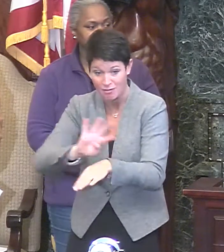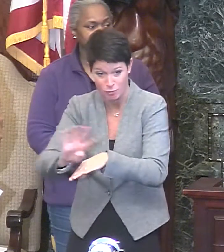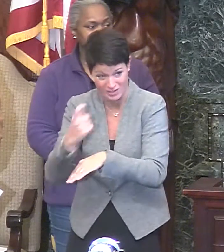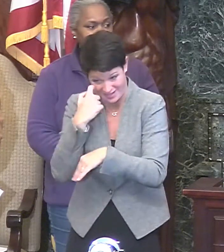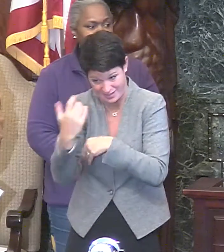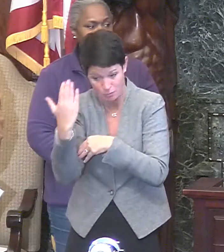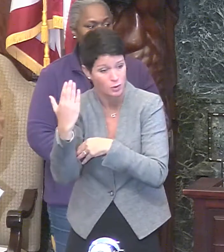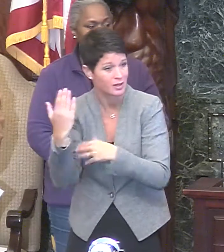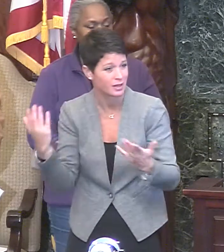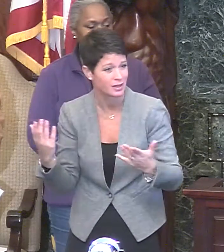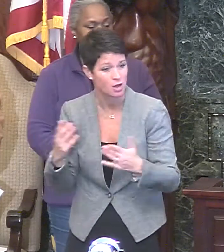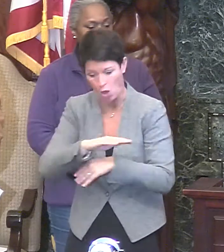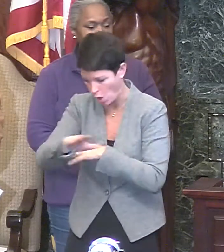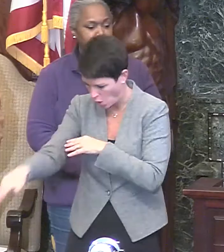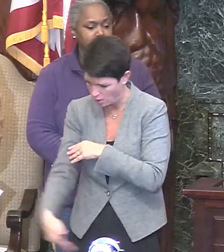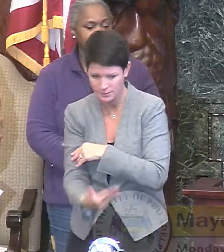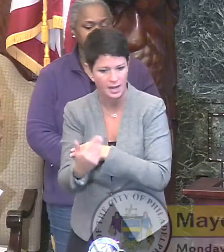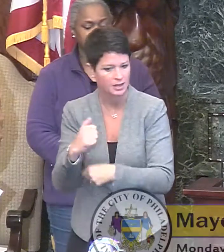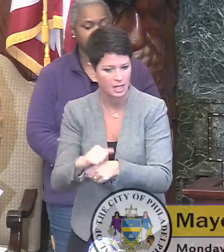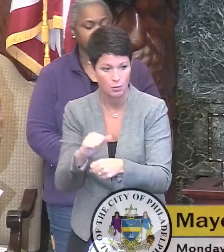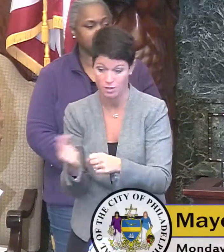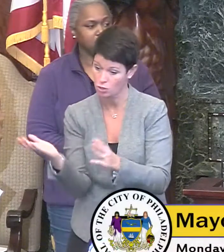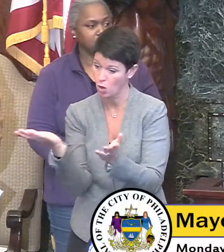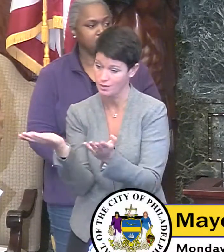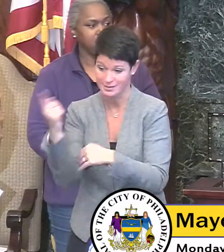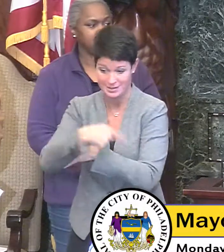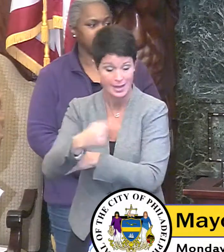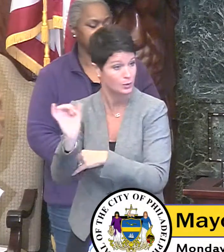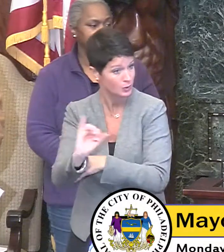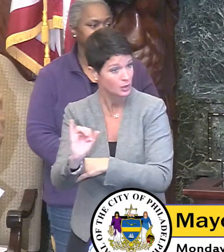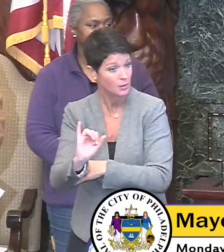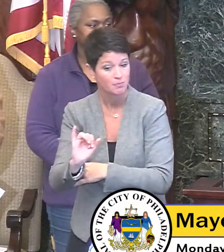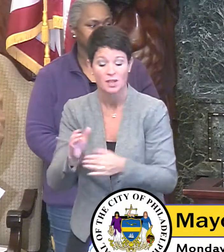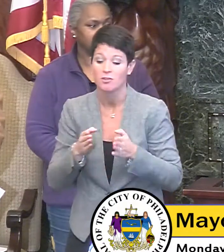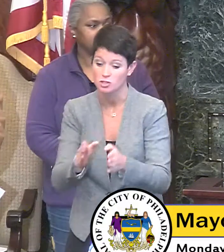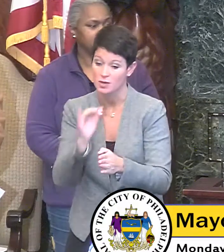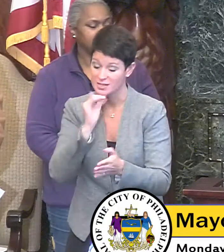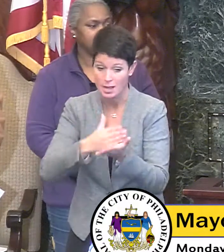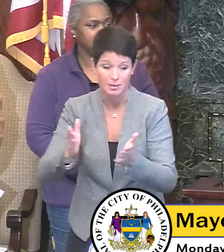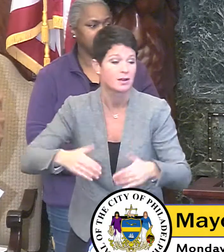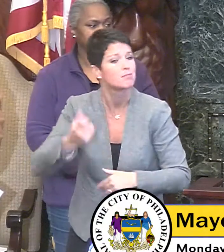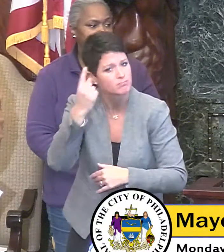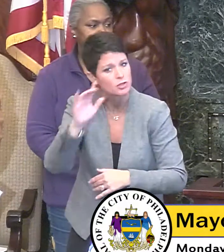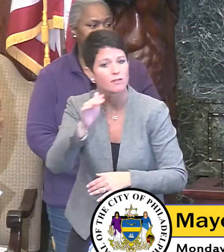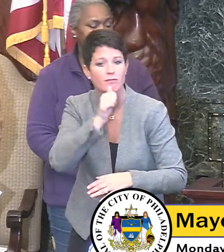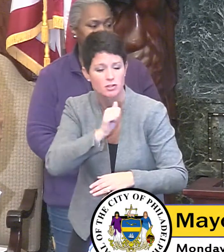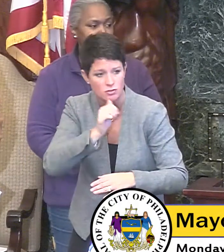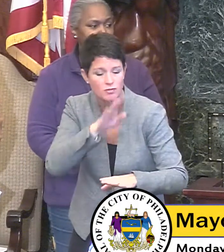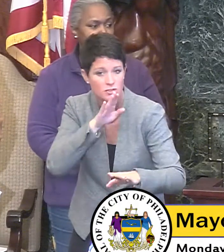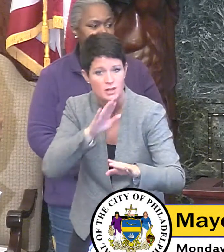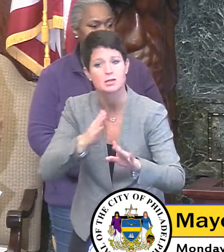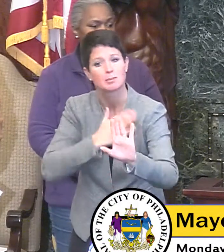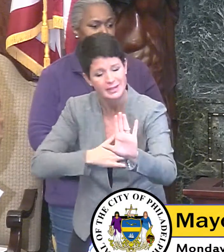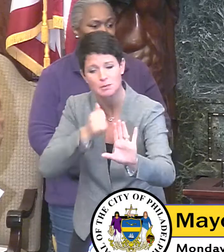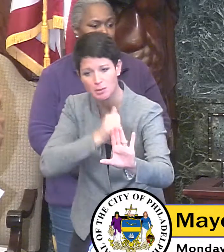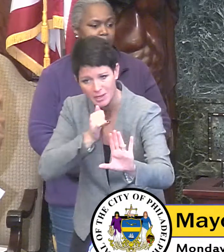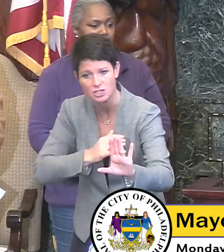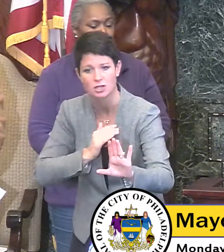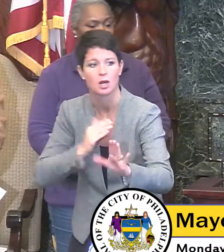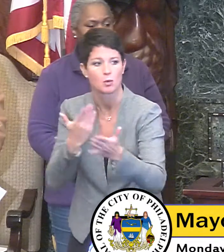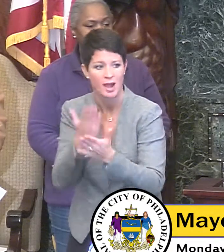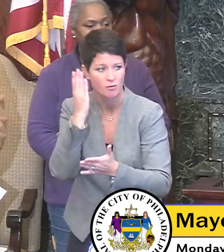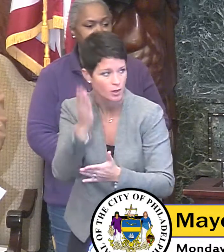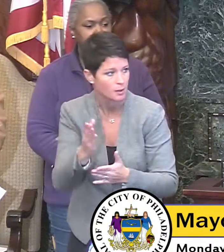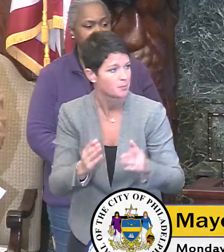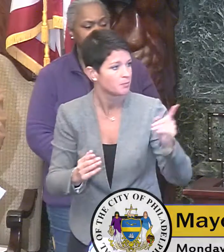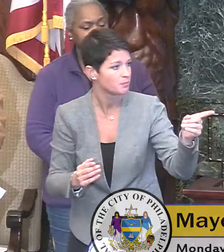a.m. all night long today. Certainly, if your street's not plowed yet, I understand your frustration. Be patient. We're getting there.